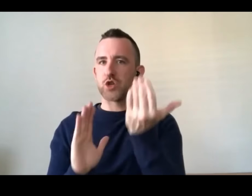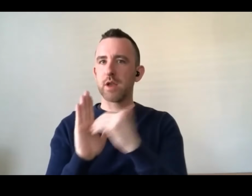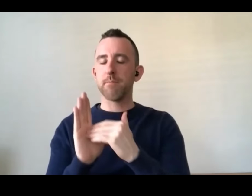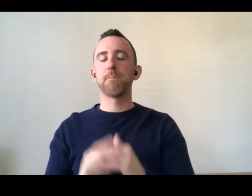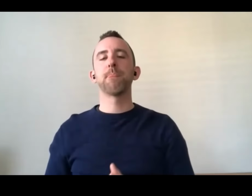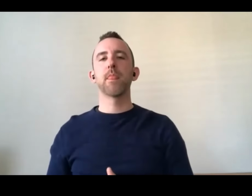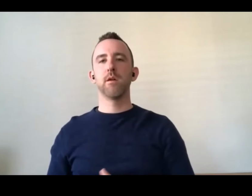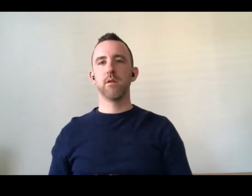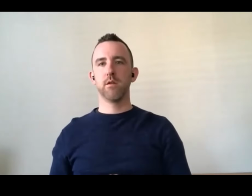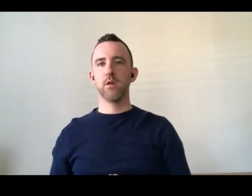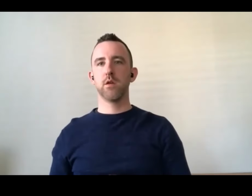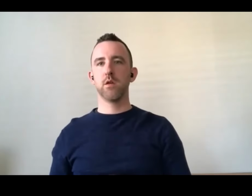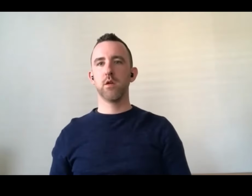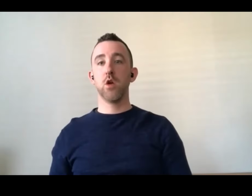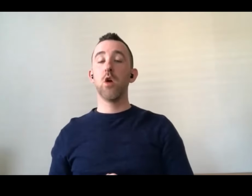Submissions, obviously go to